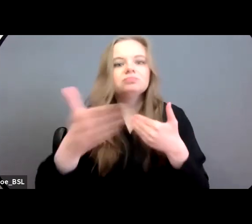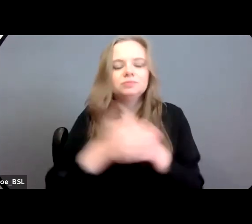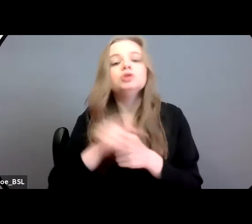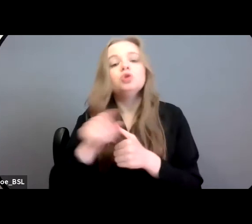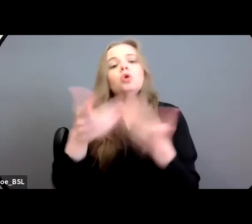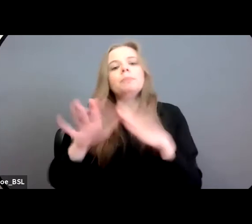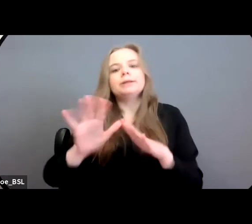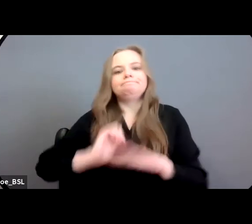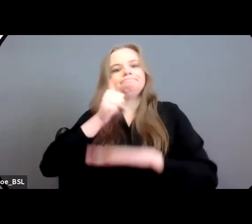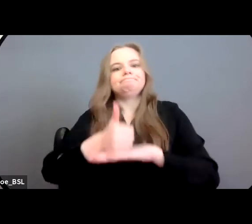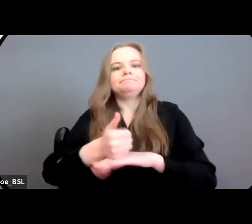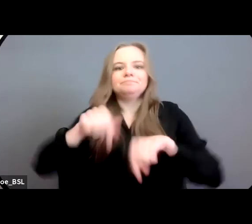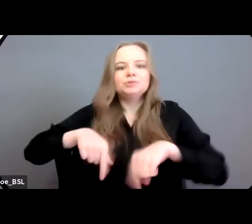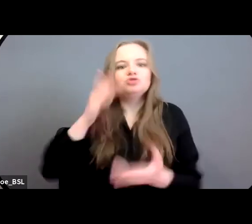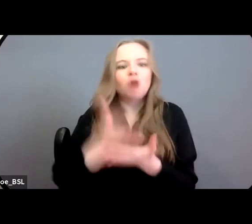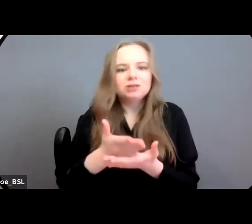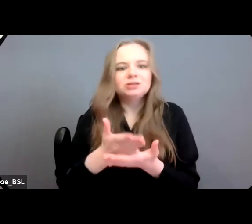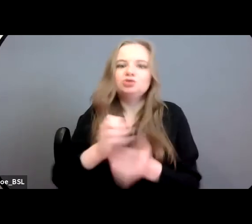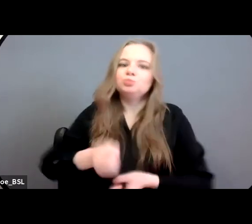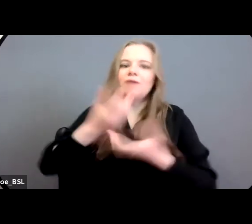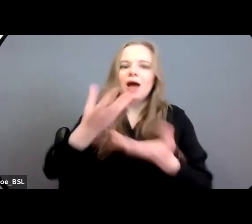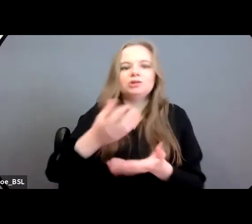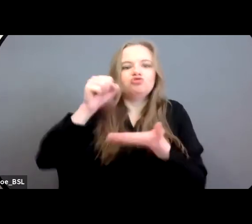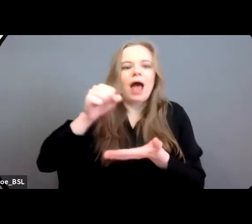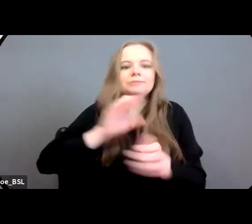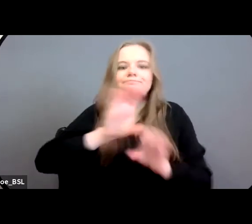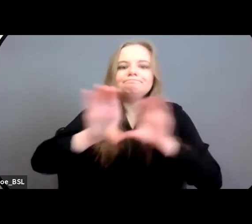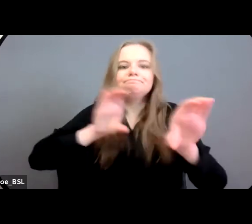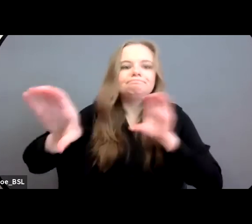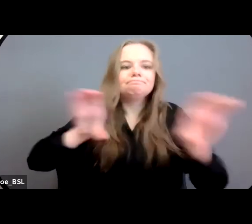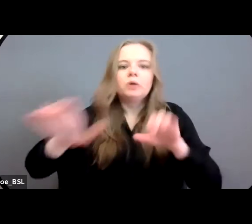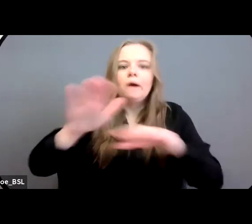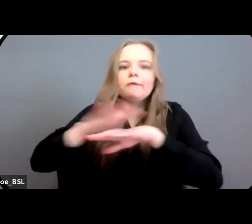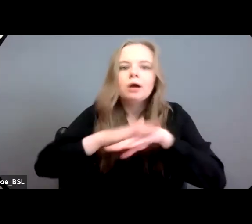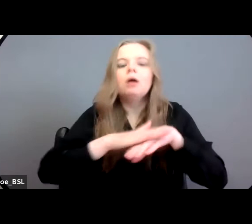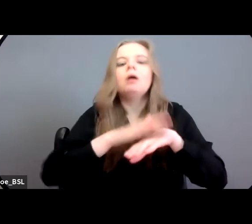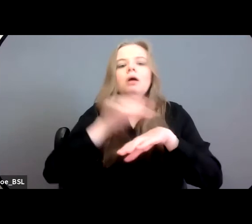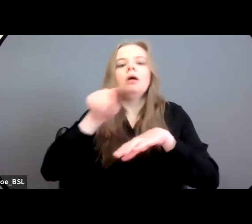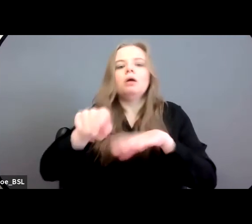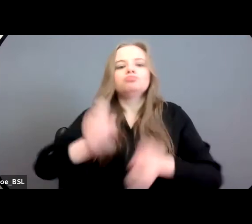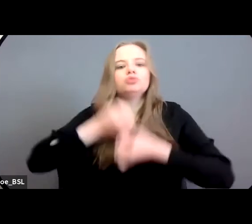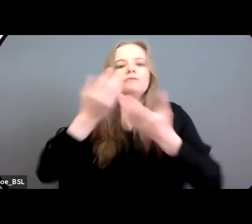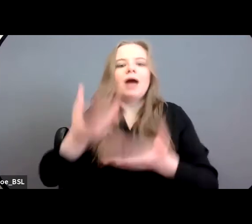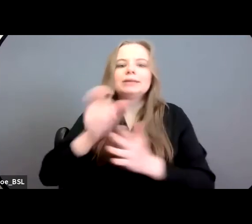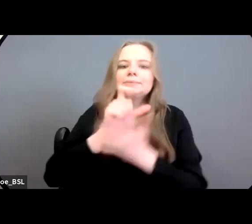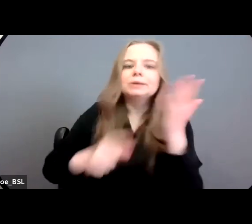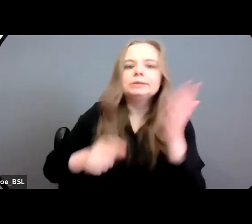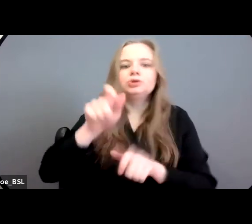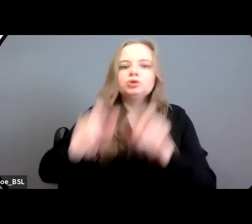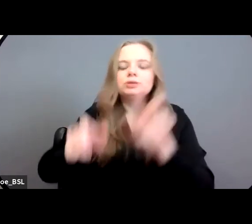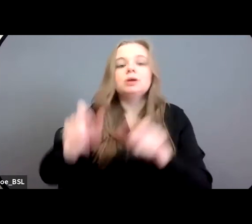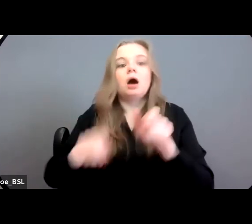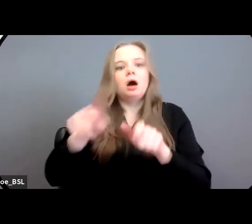to provide grants which covered the expense of disability-related study costs and would put disabled students on an